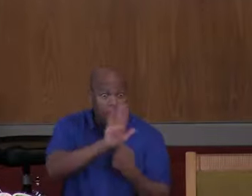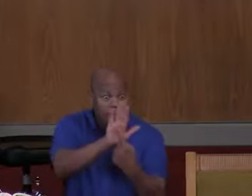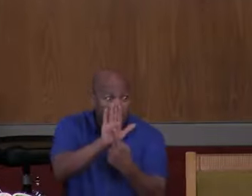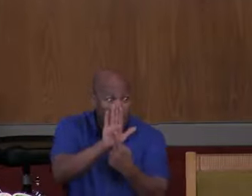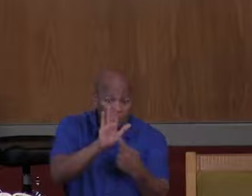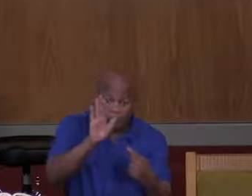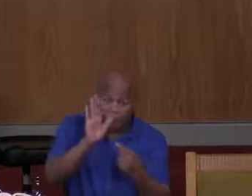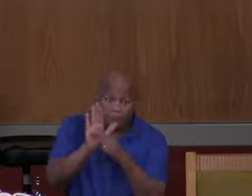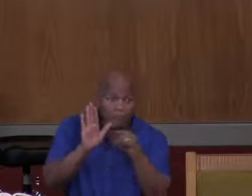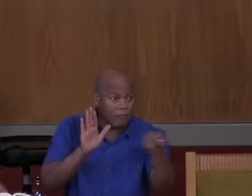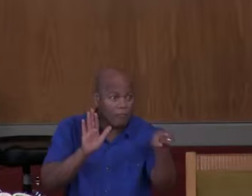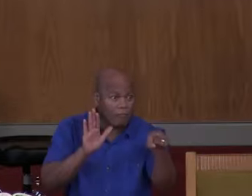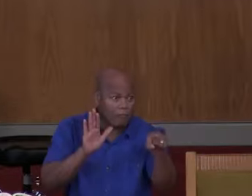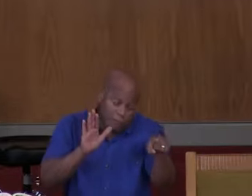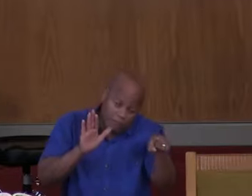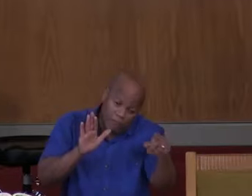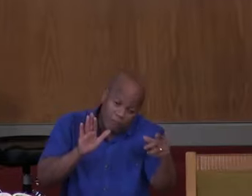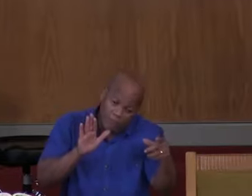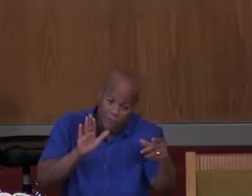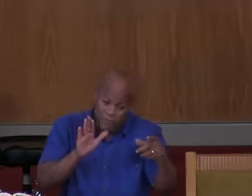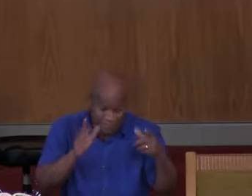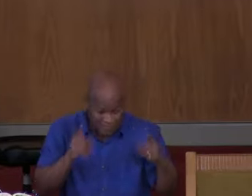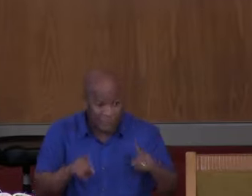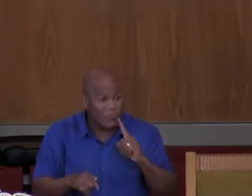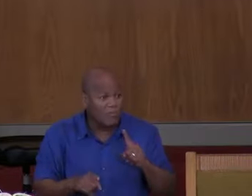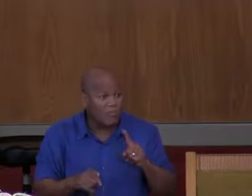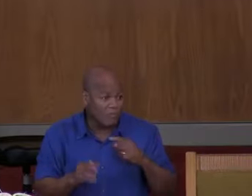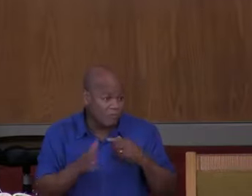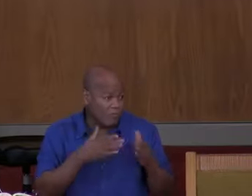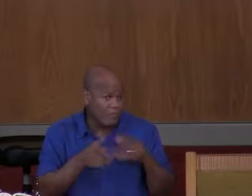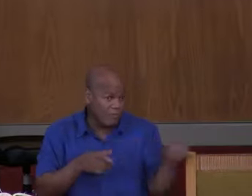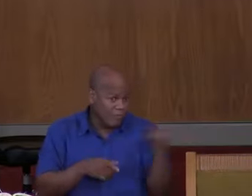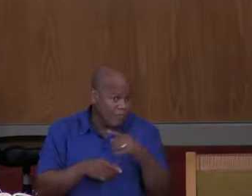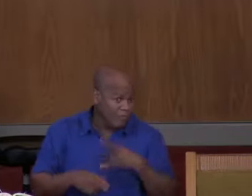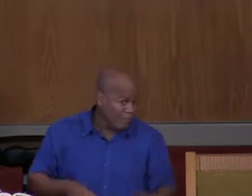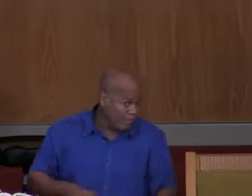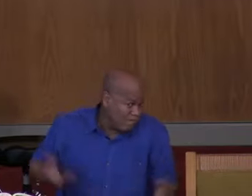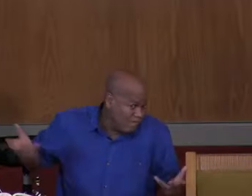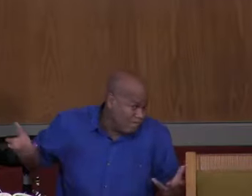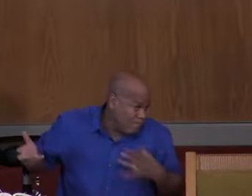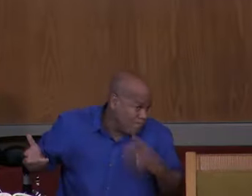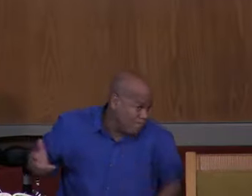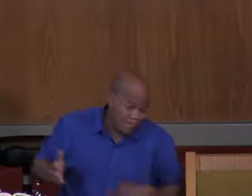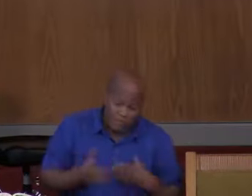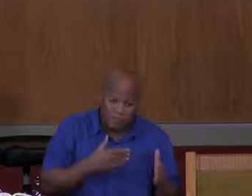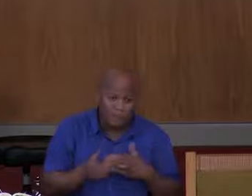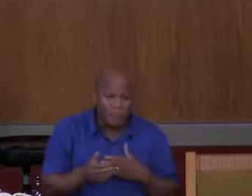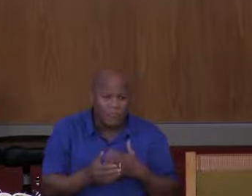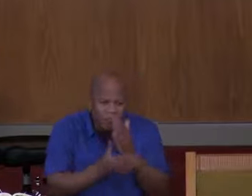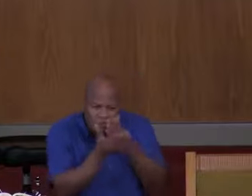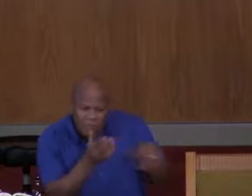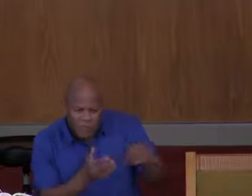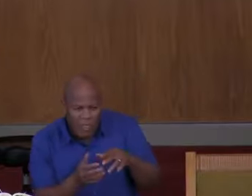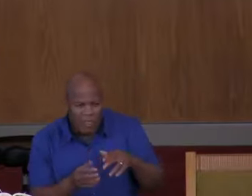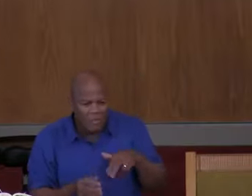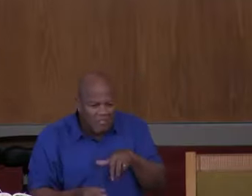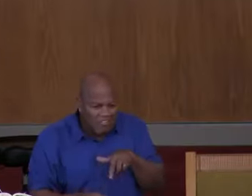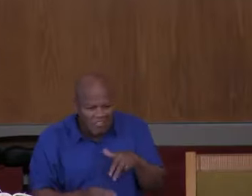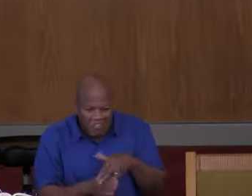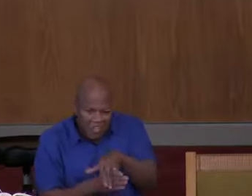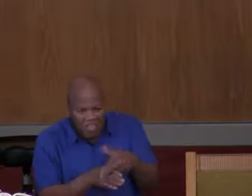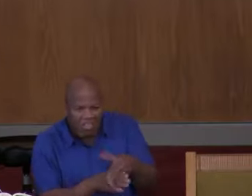It actually does, whether you like it or not. Come on, somebody. Some of us got wobbly walk because we got wobbly